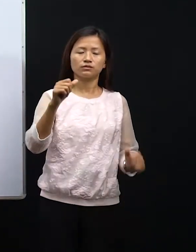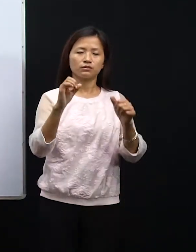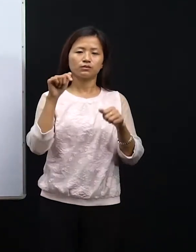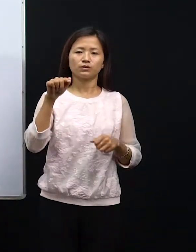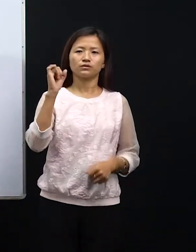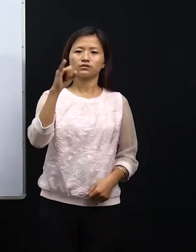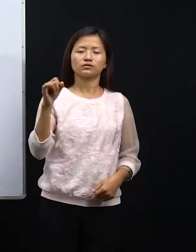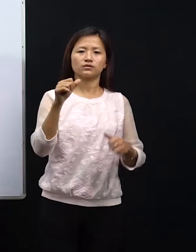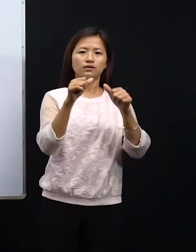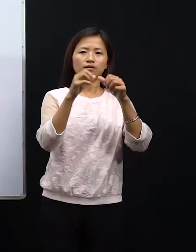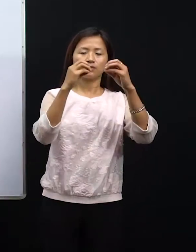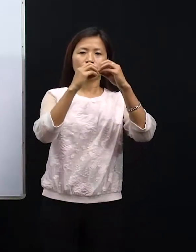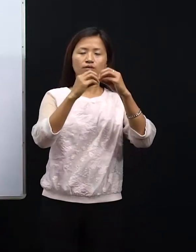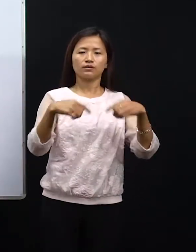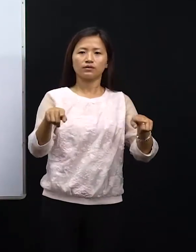0.6ab and